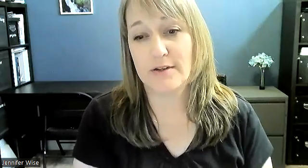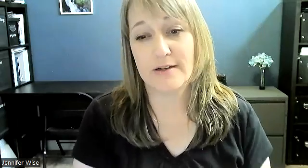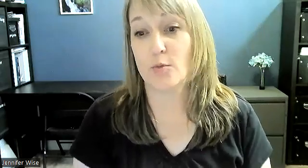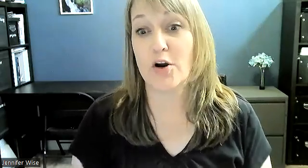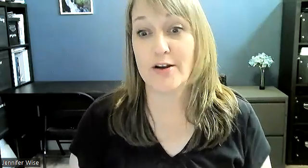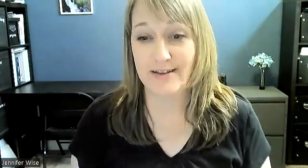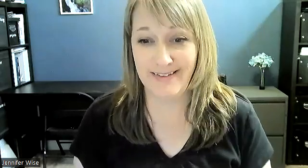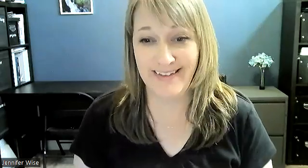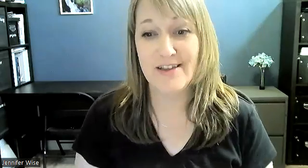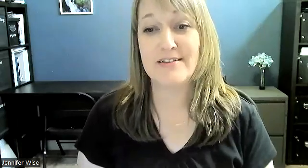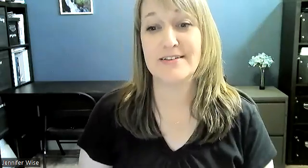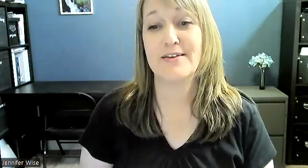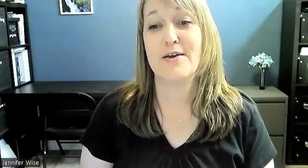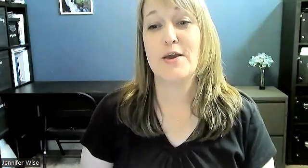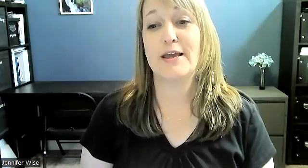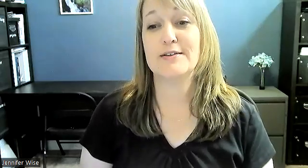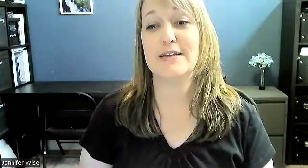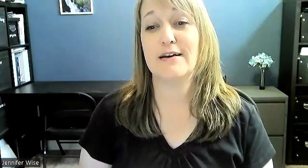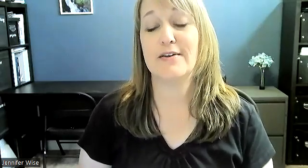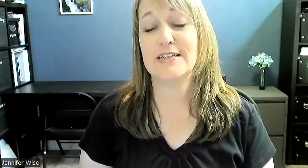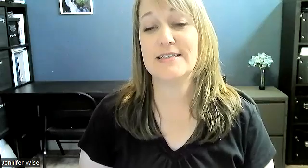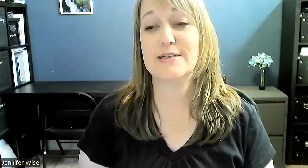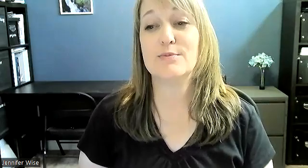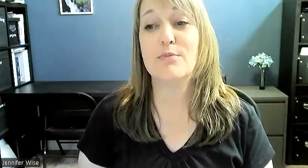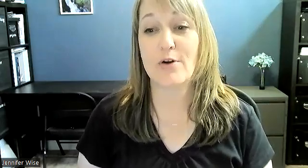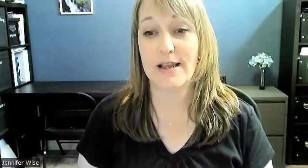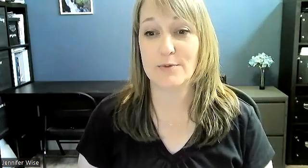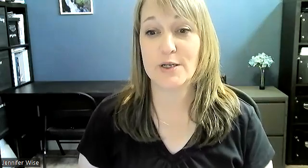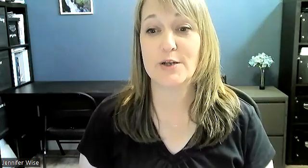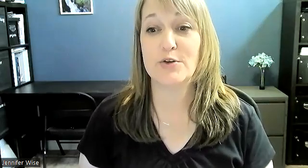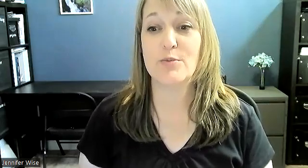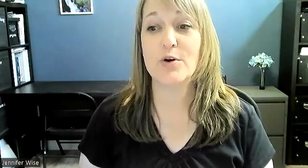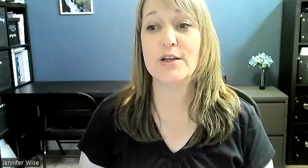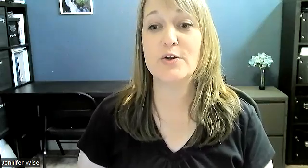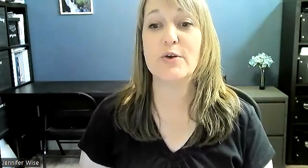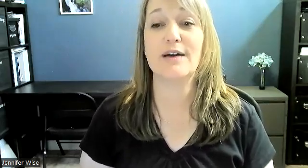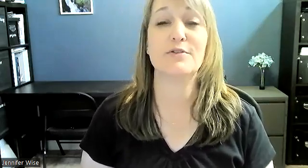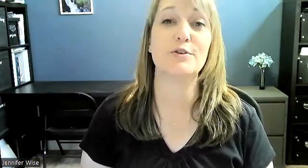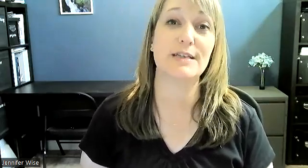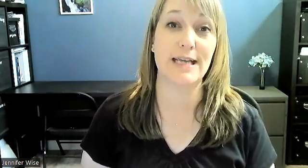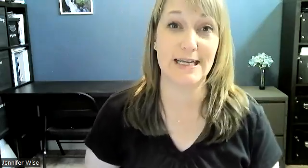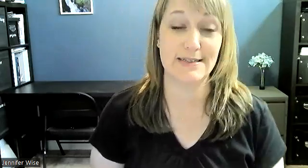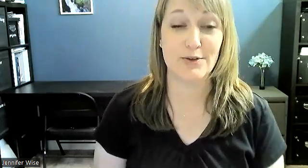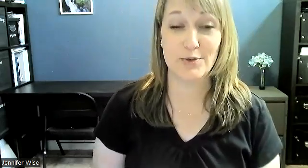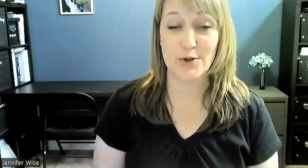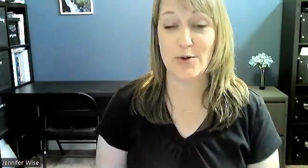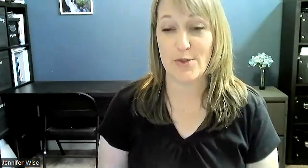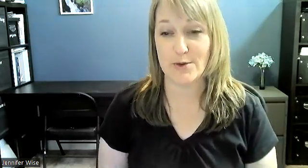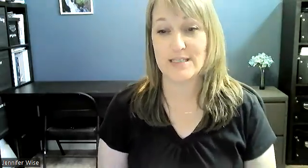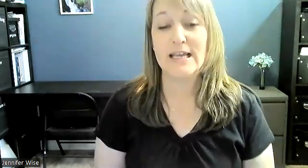vocabulary word is on this list is morning. We're going to do morning, noon, afternoon, and night. So you will know all those.